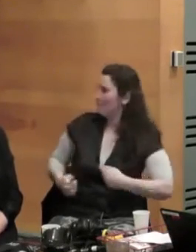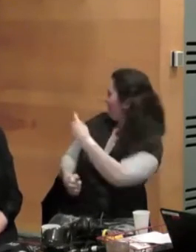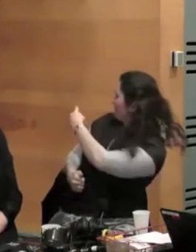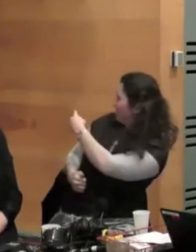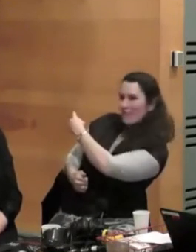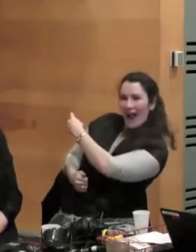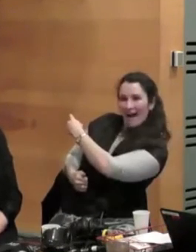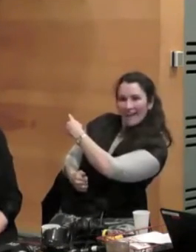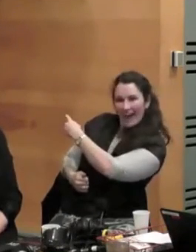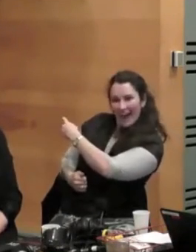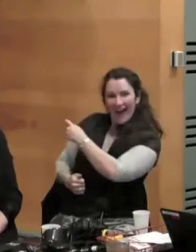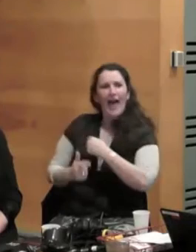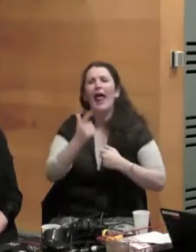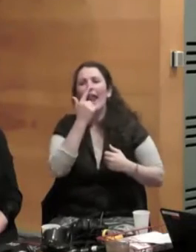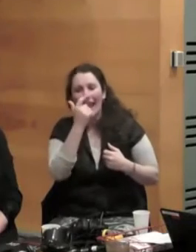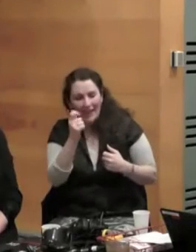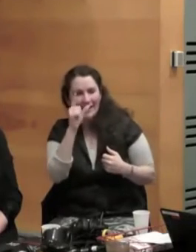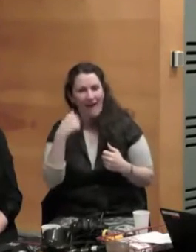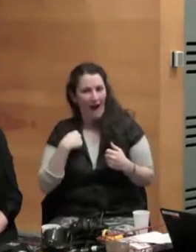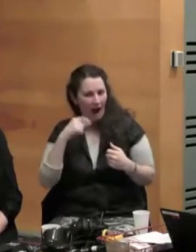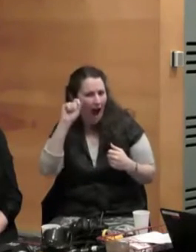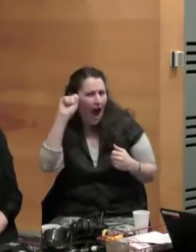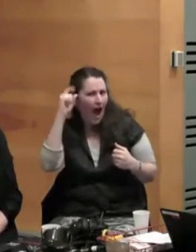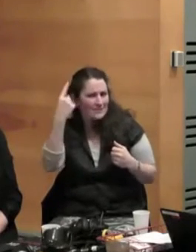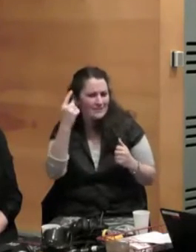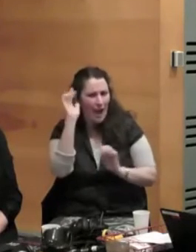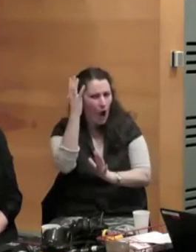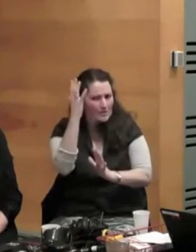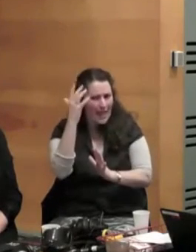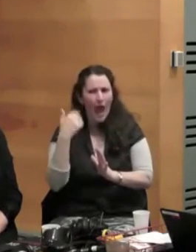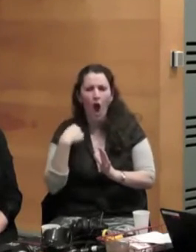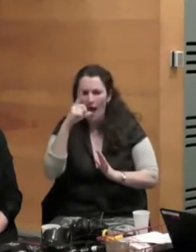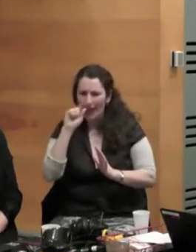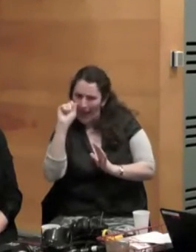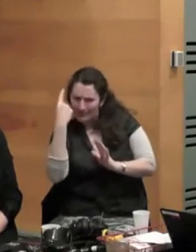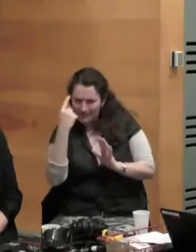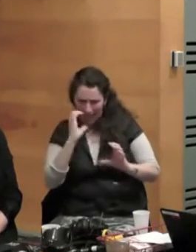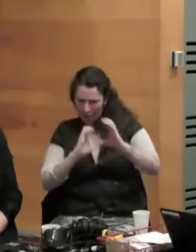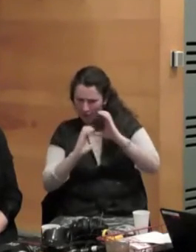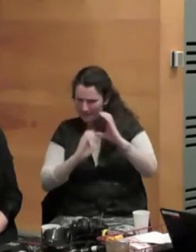Luckily, I understand Auslan, so I can hear the conversation over the top of the loud jumper, says Jess.